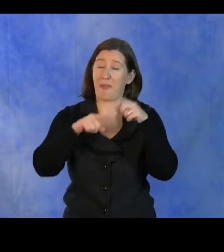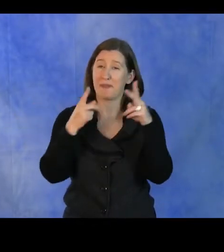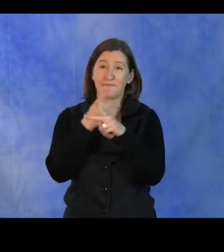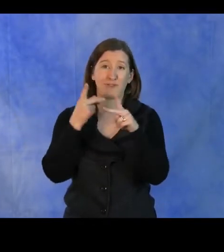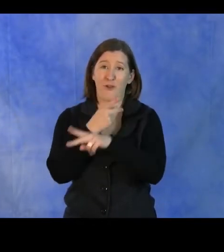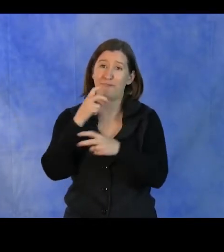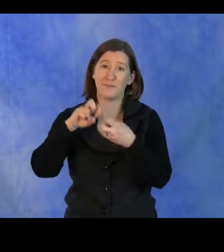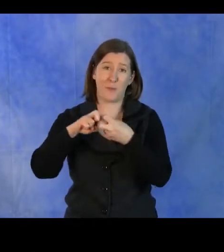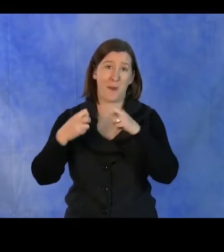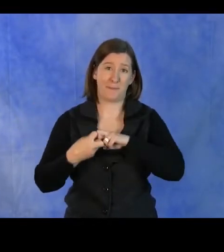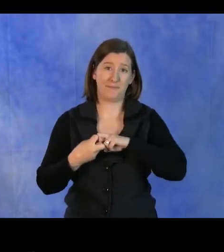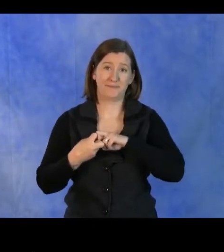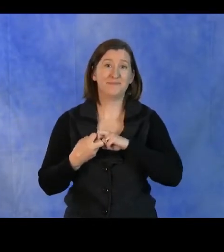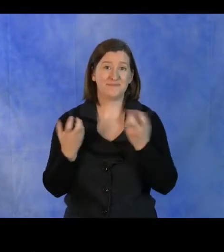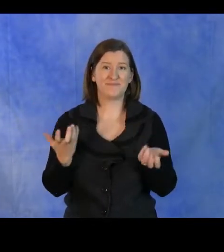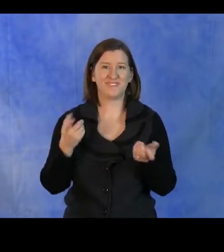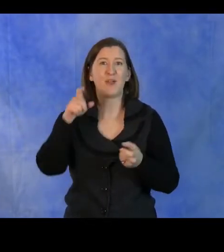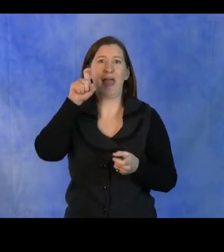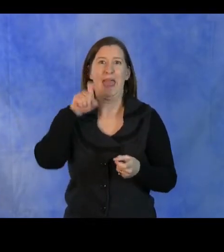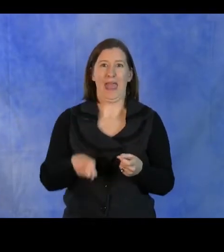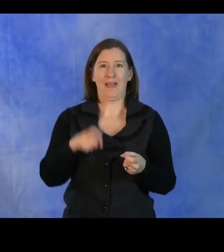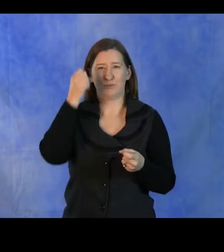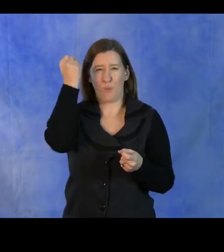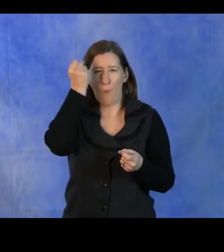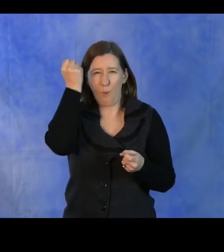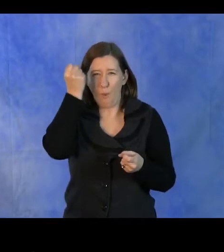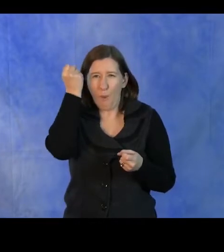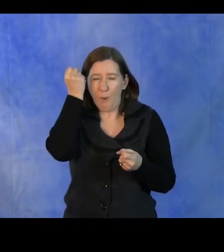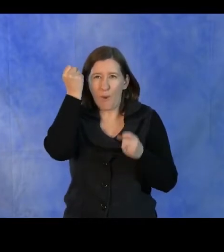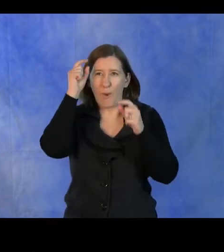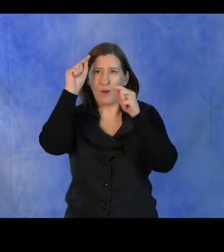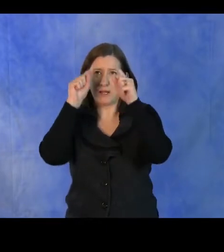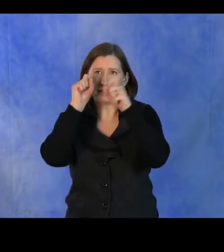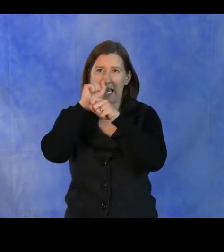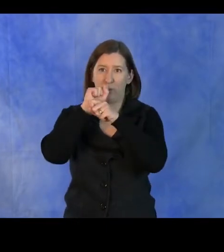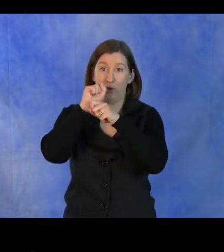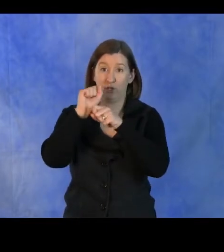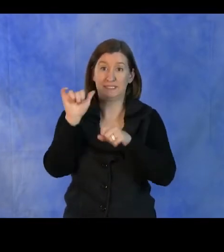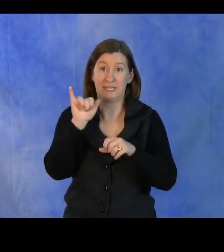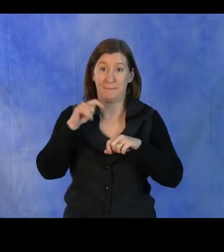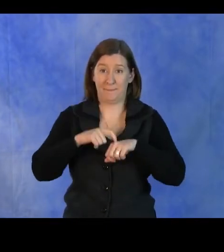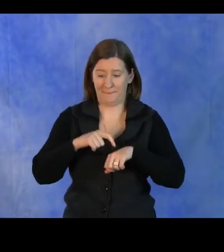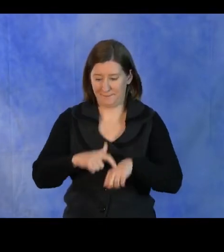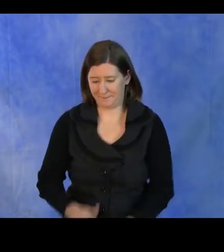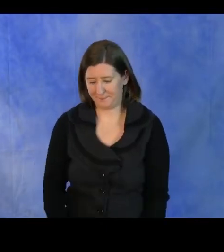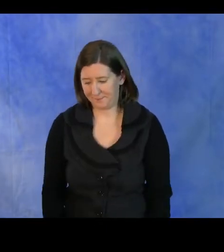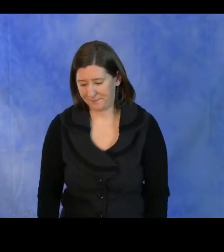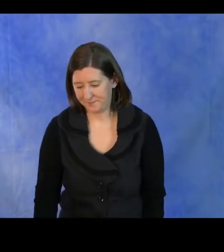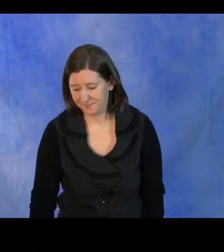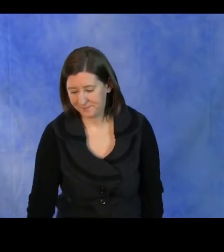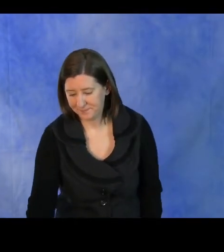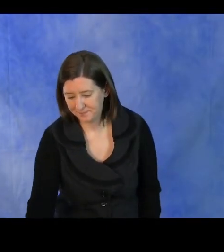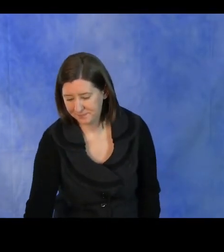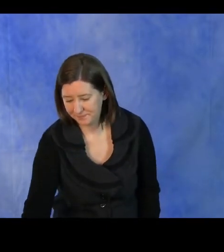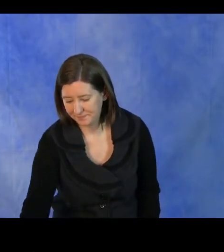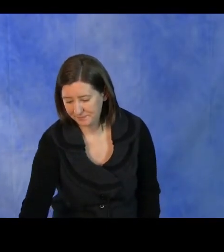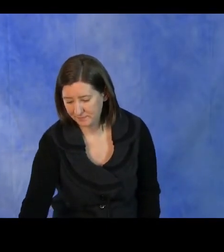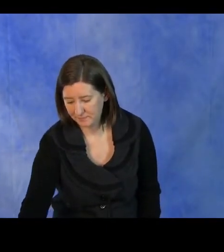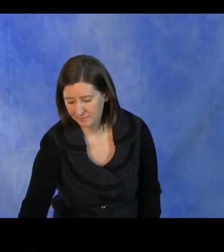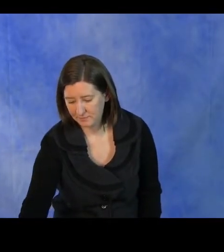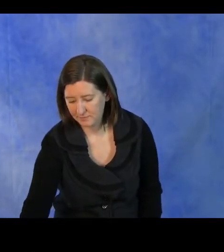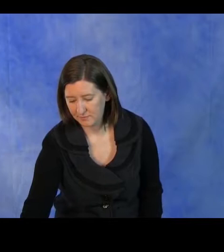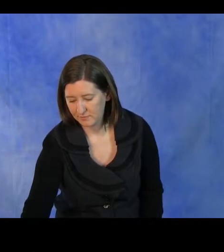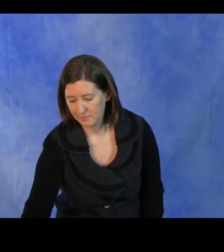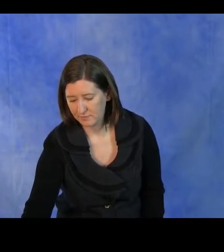forget the first number, then you can't figure out the rest of the problem. So you have to hold that information in order and work with it at the same